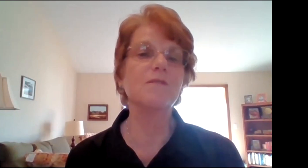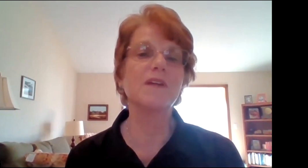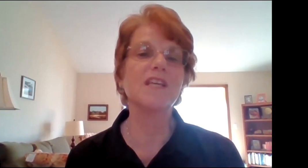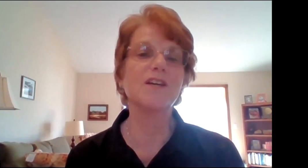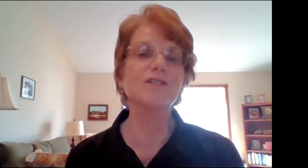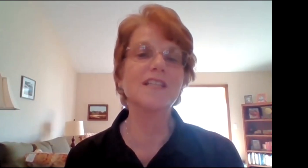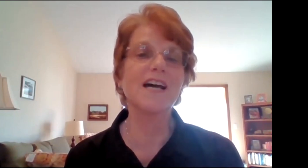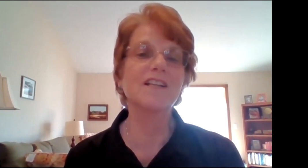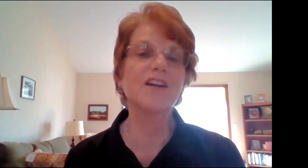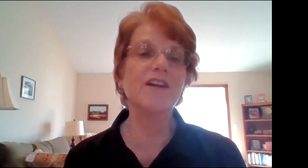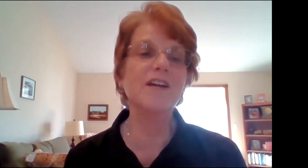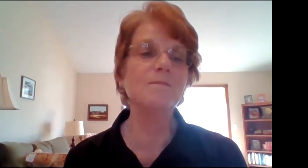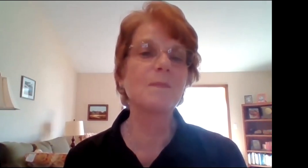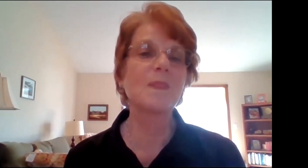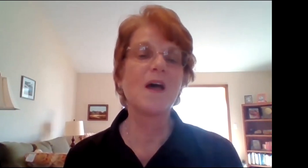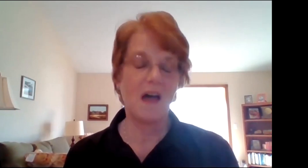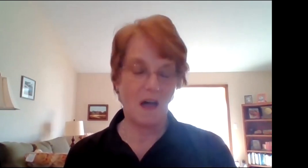many years in the Holland area.